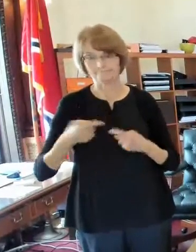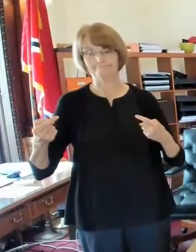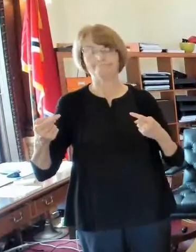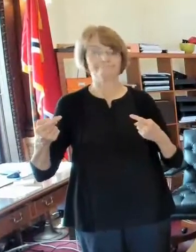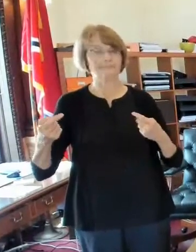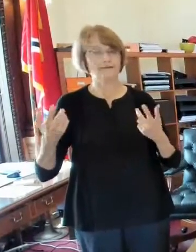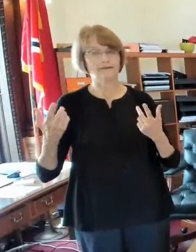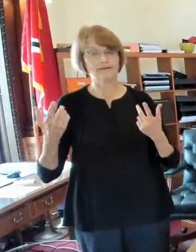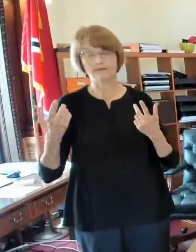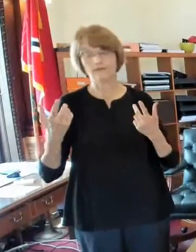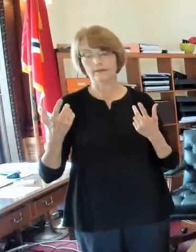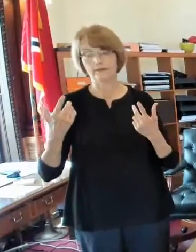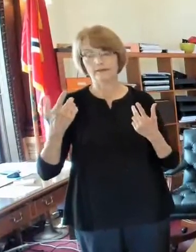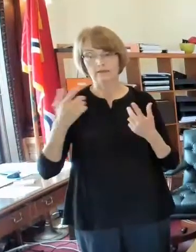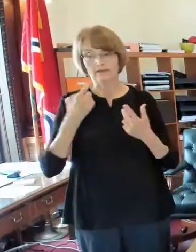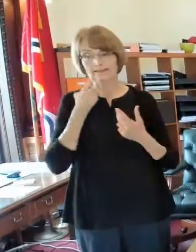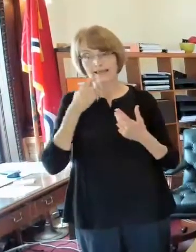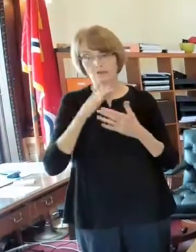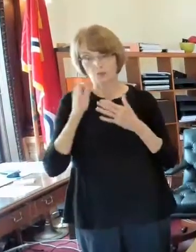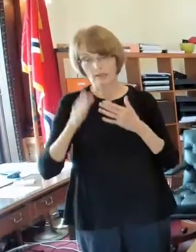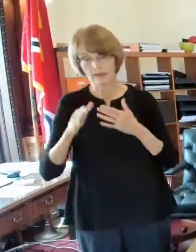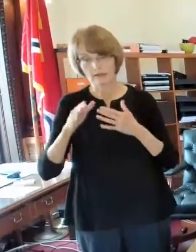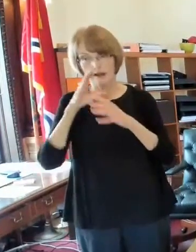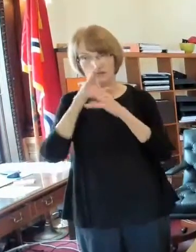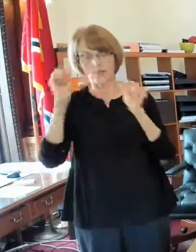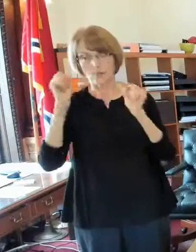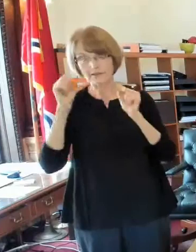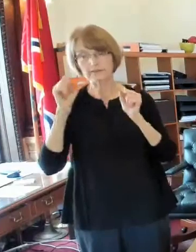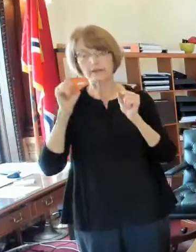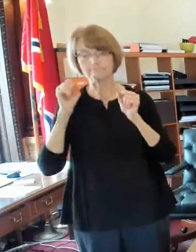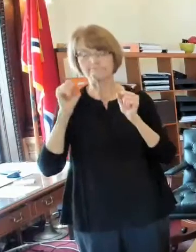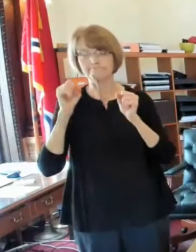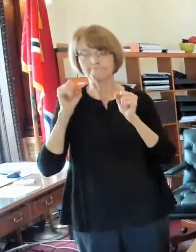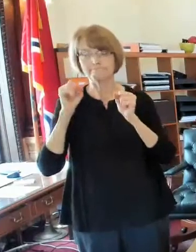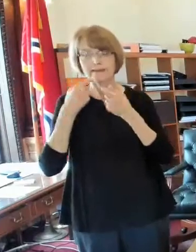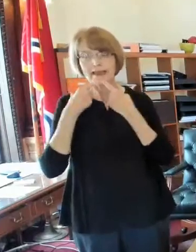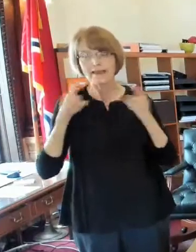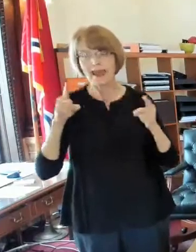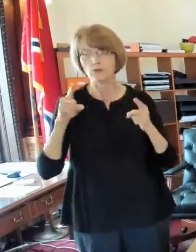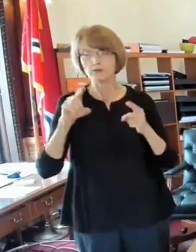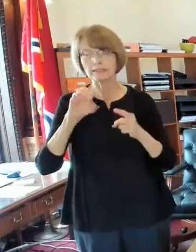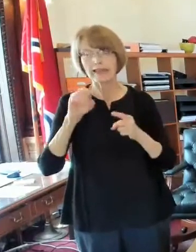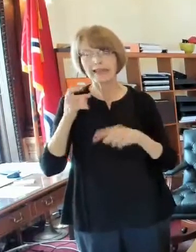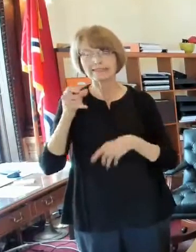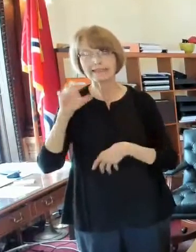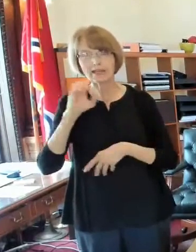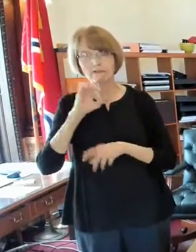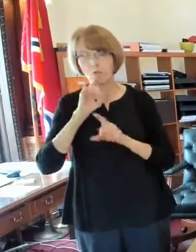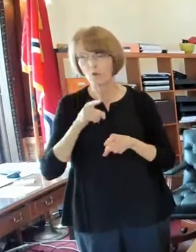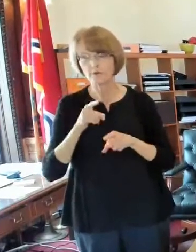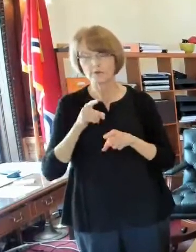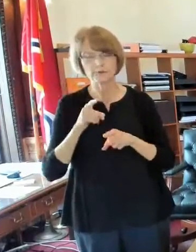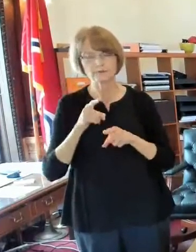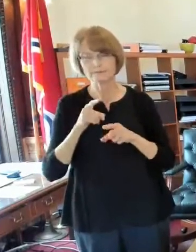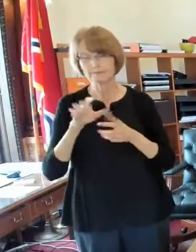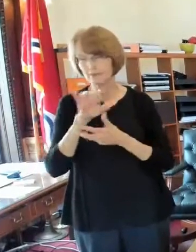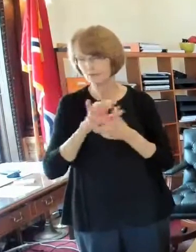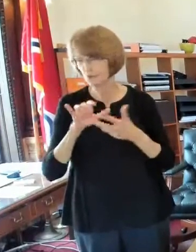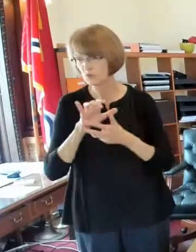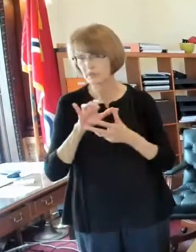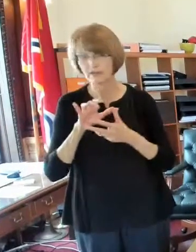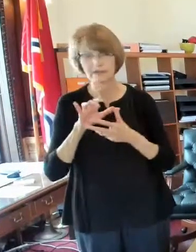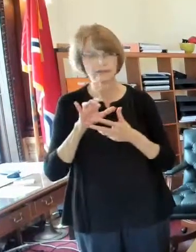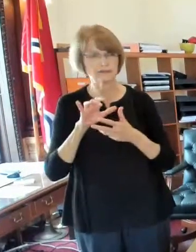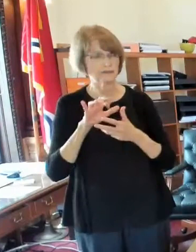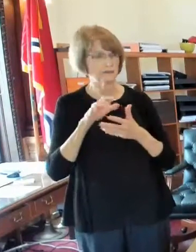of executive orders over the weekend, which are a bit confusing, having to do with deferring payments of payroll taxes. But if you